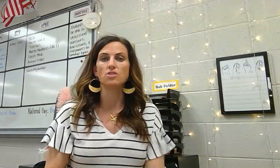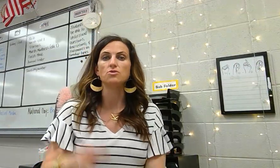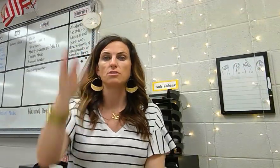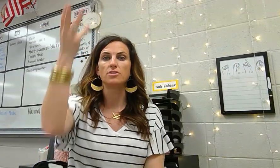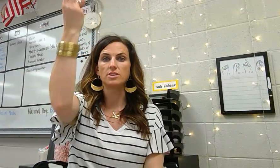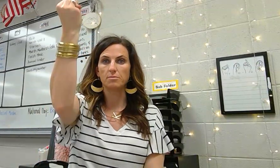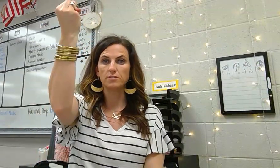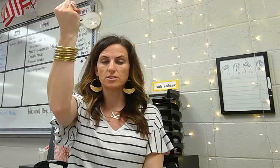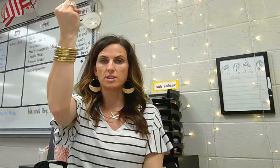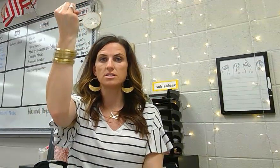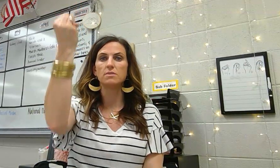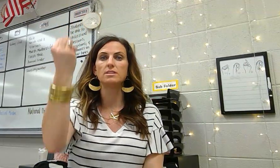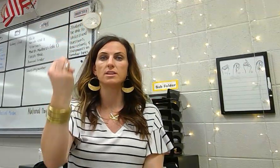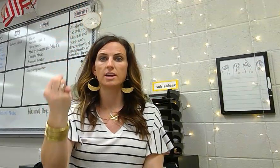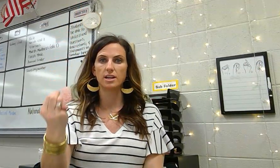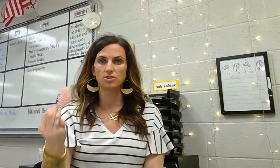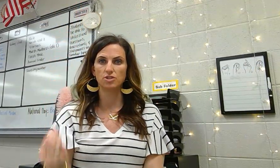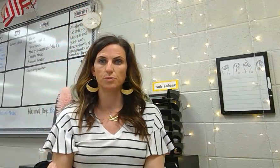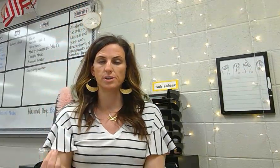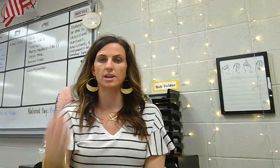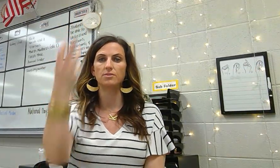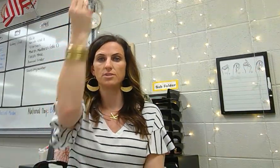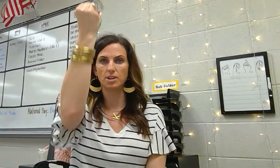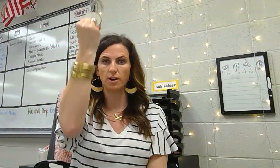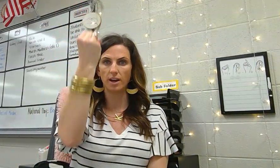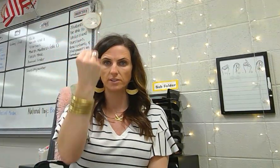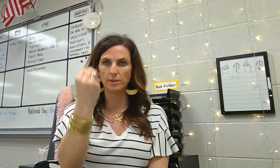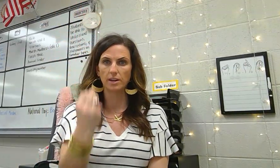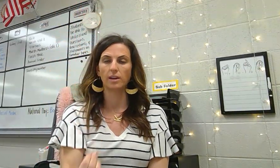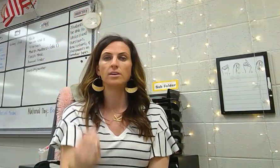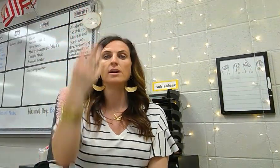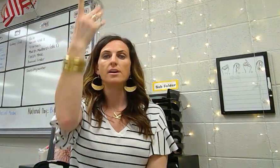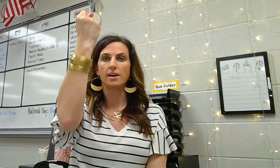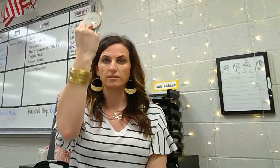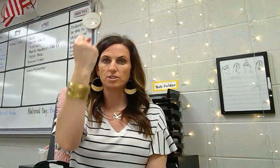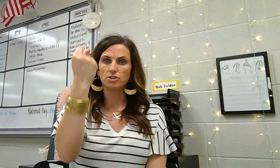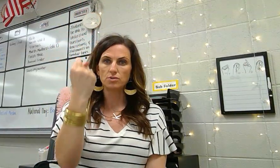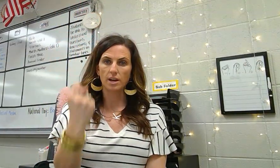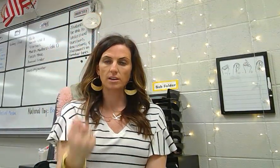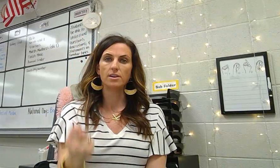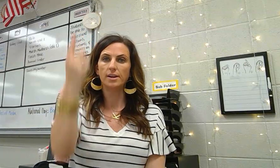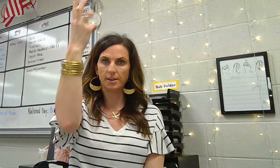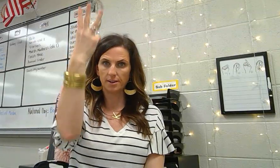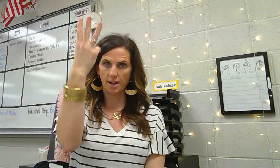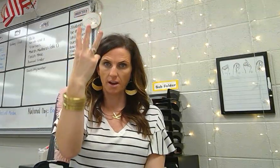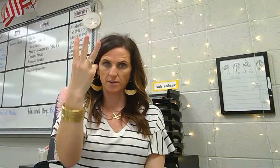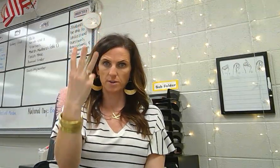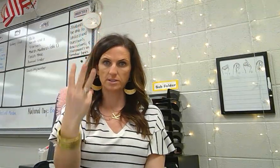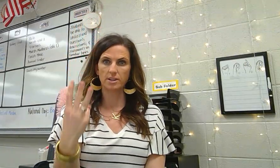And you start at the top of your signing space and you pull it down. So every Monday, every Tuesday, every